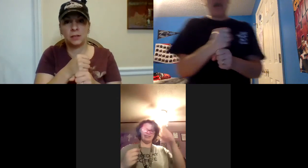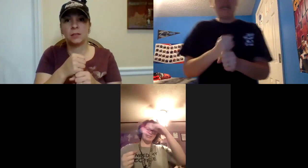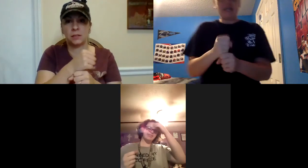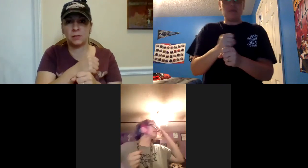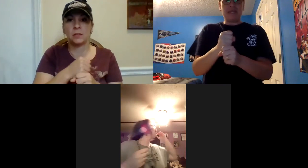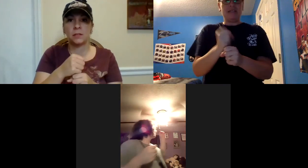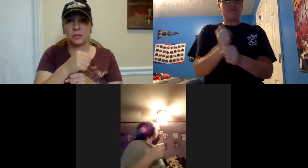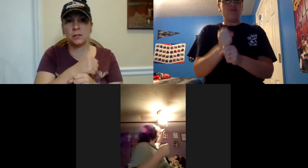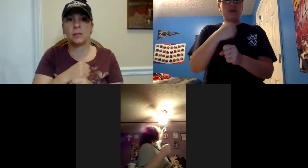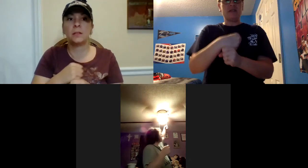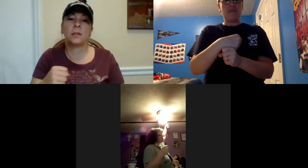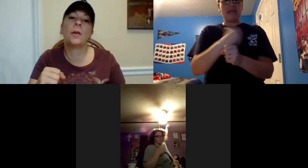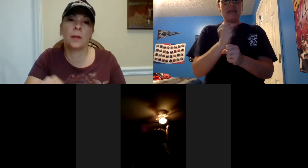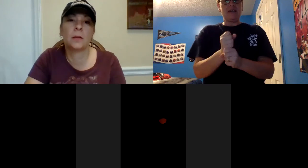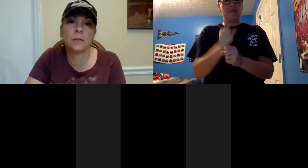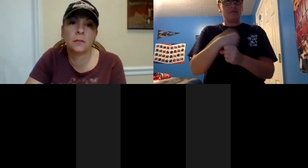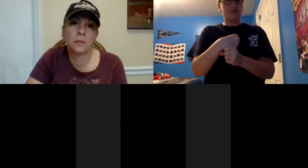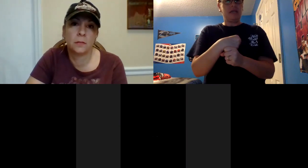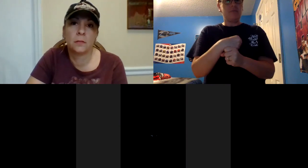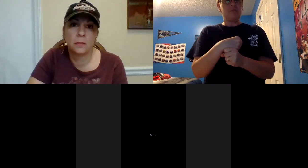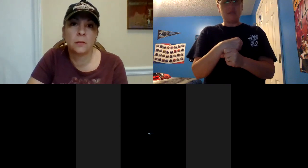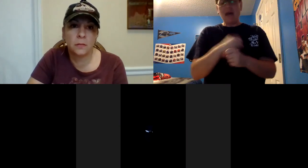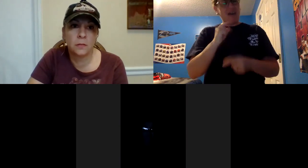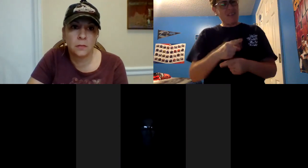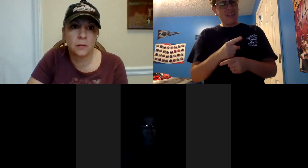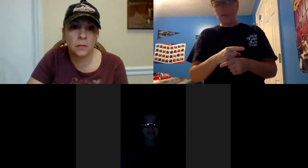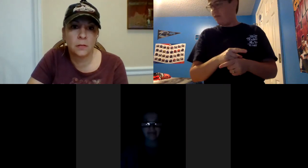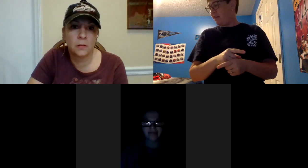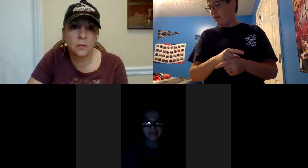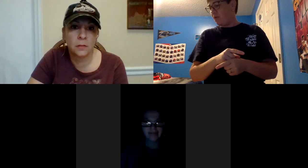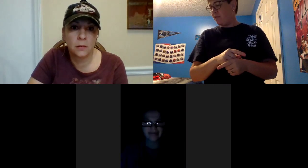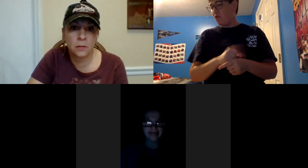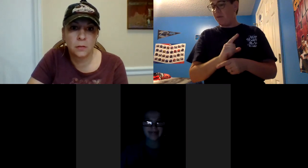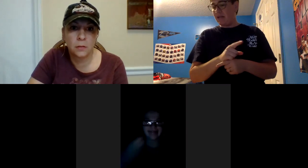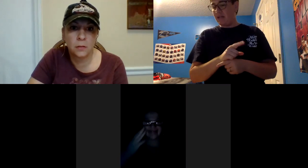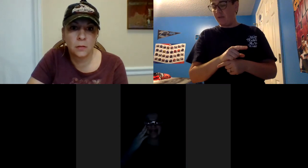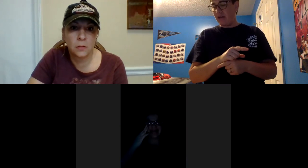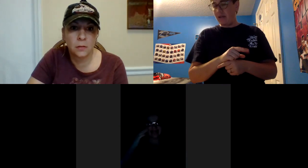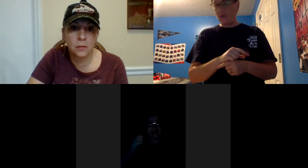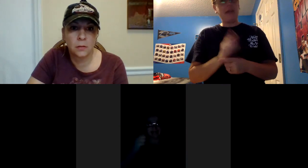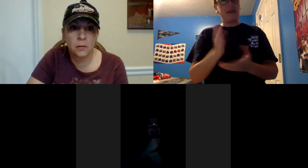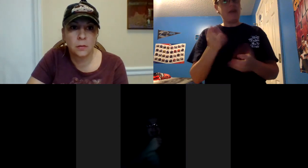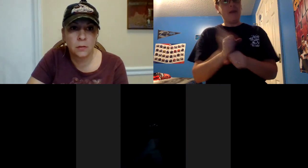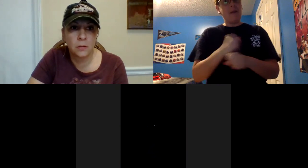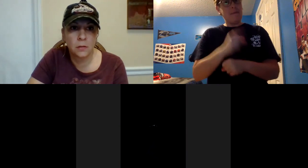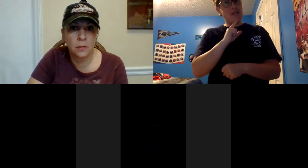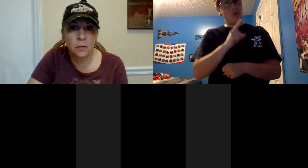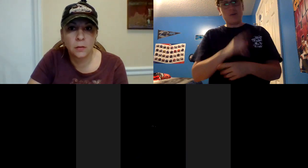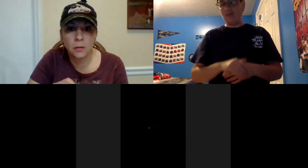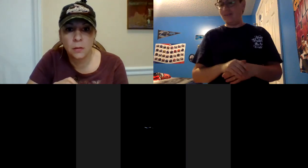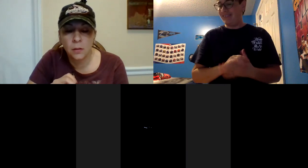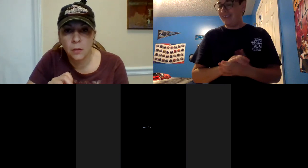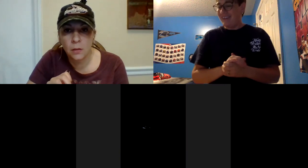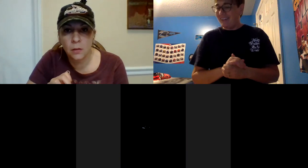you're grinding up the beans, whereas make. Yeah. I feel like we've done that one before, but I need to go back and make